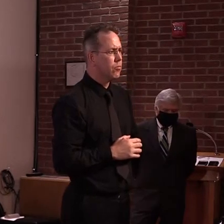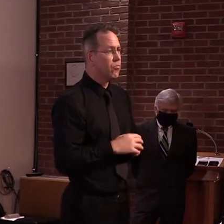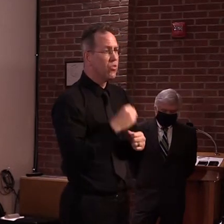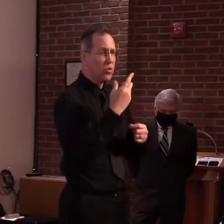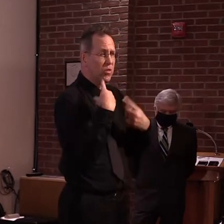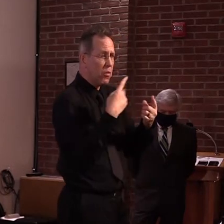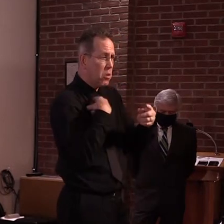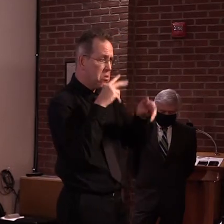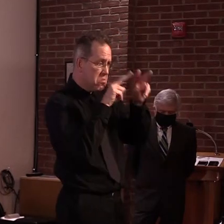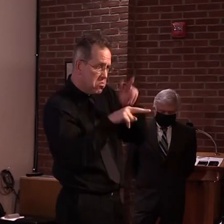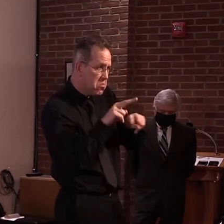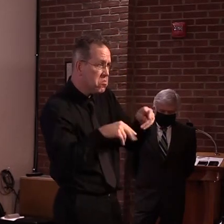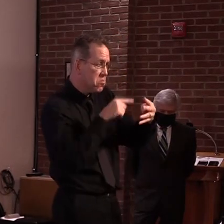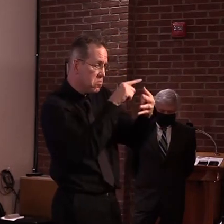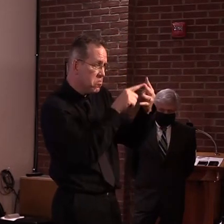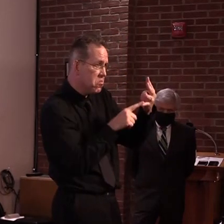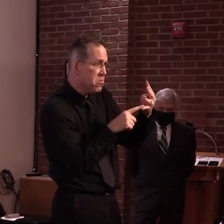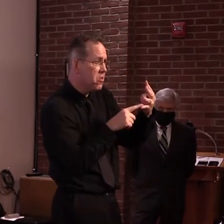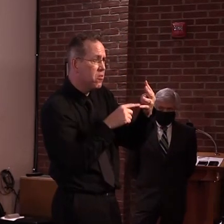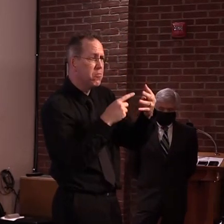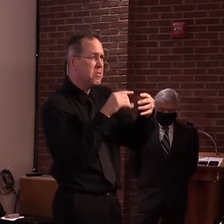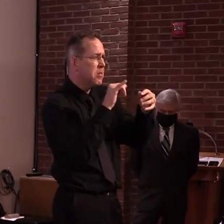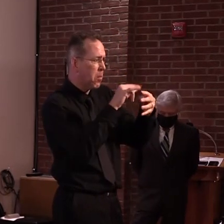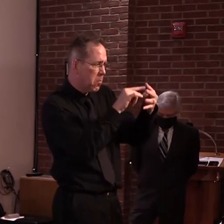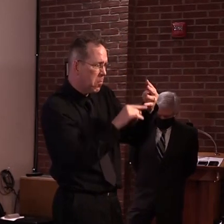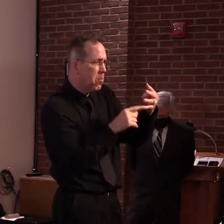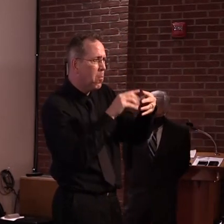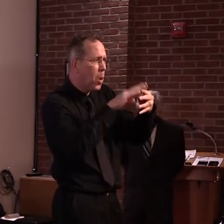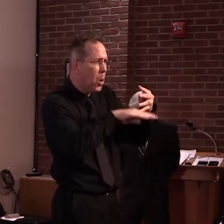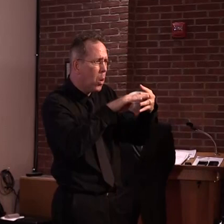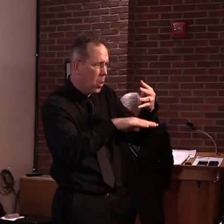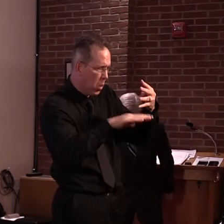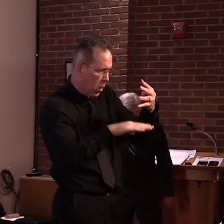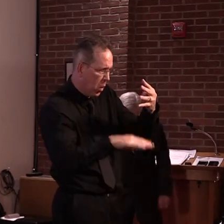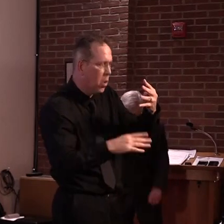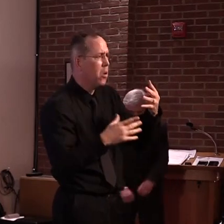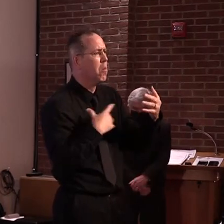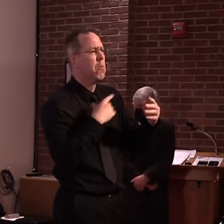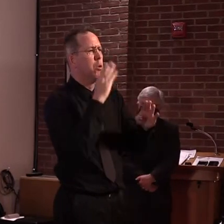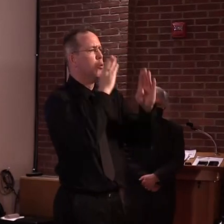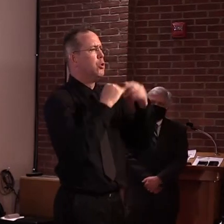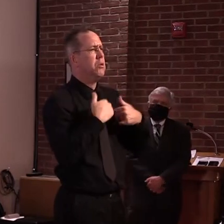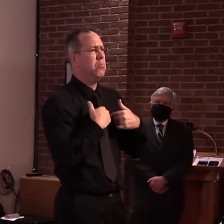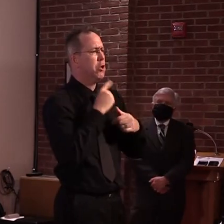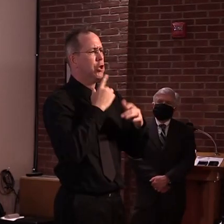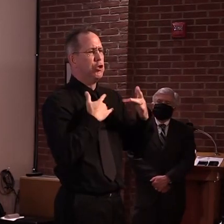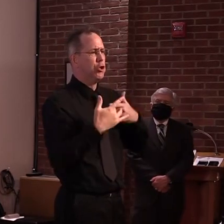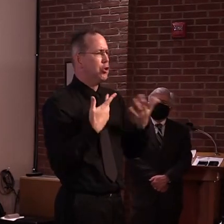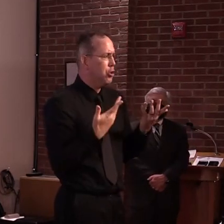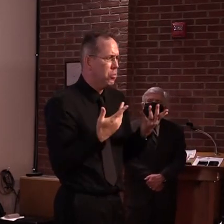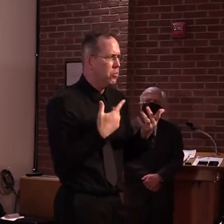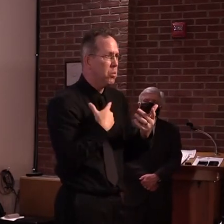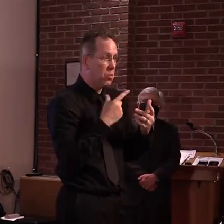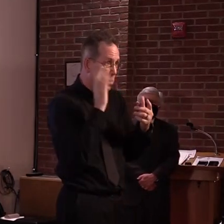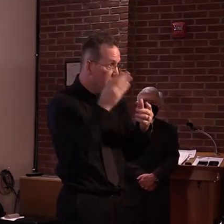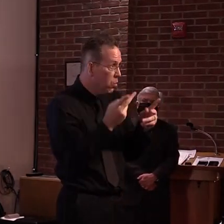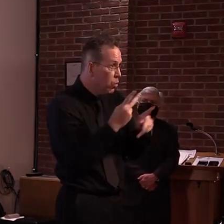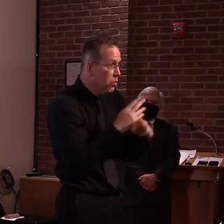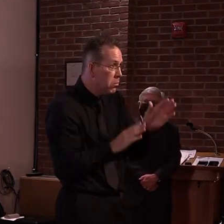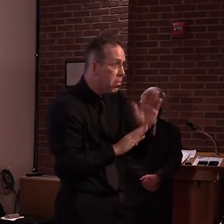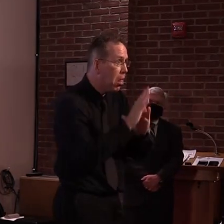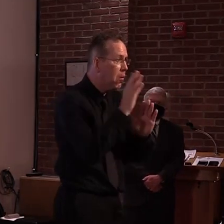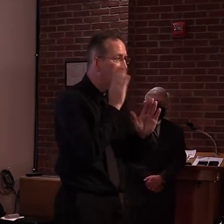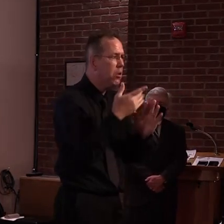well, and they do not have any signal of trouble at this time. First, I want to point out Vermont syndromic